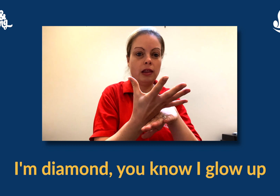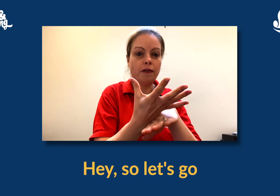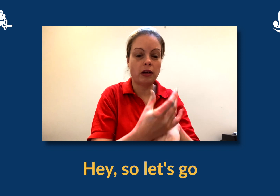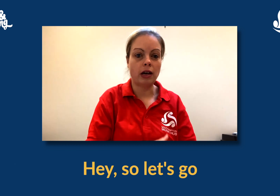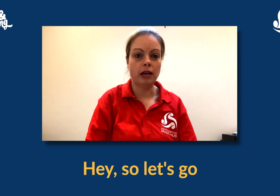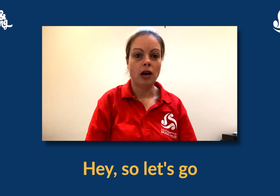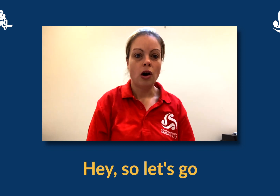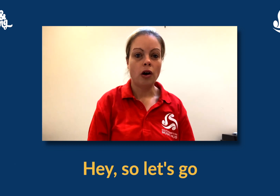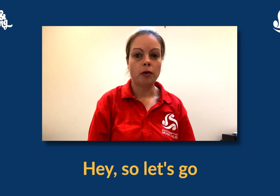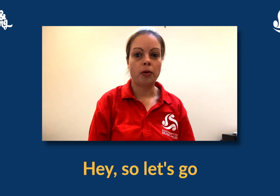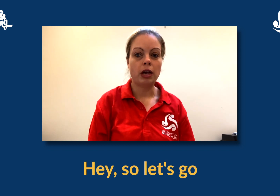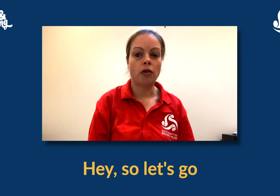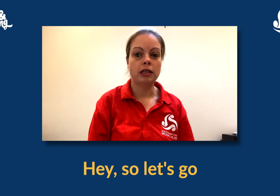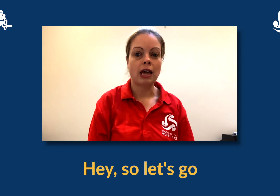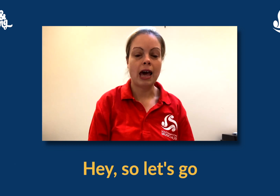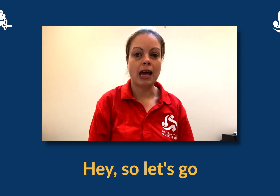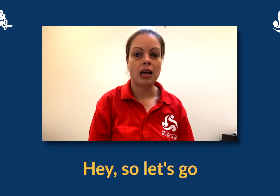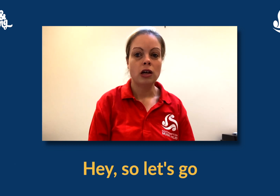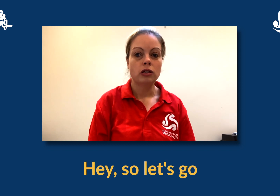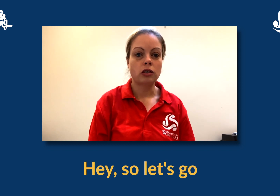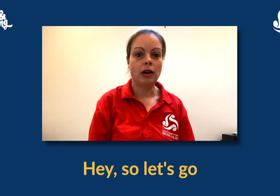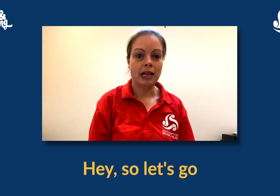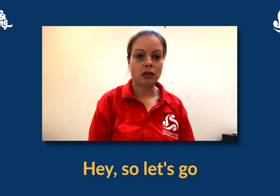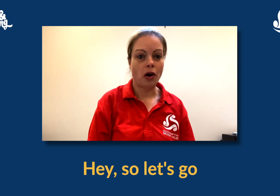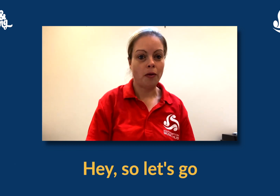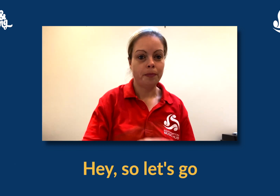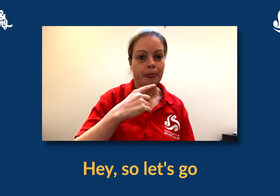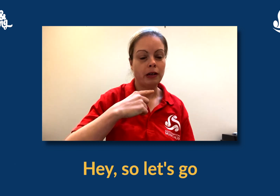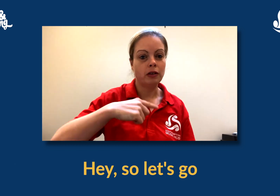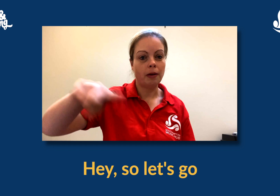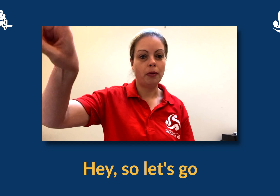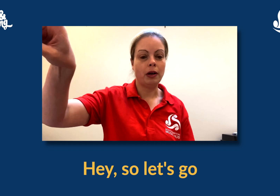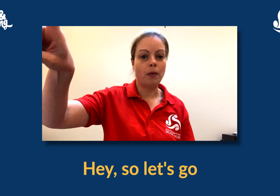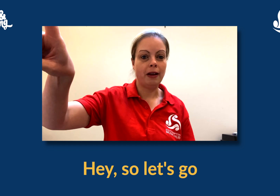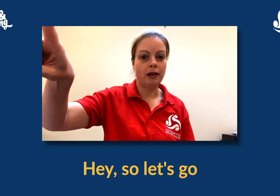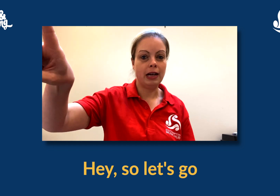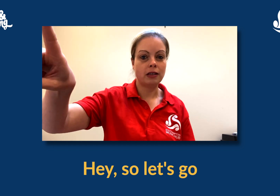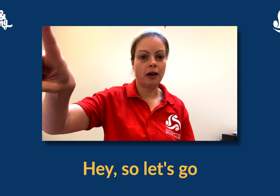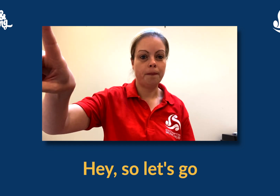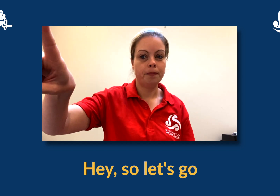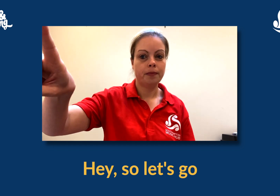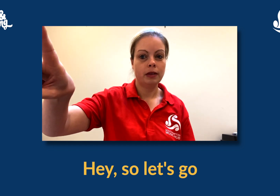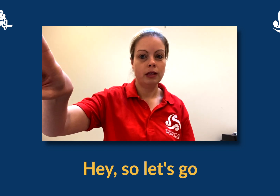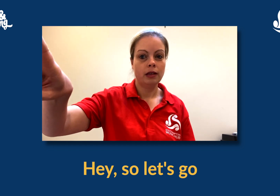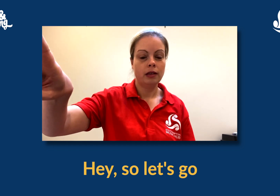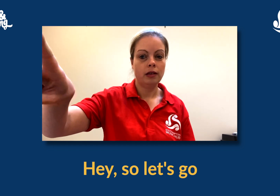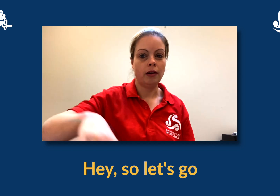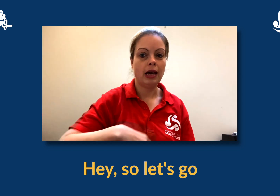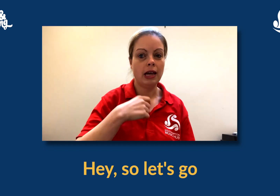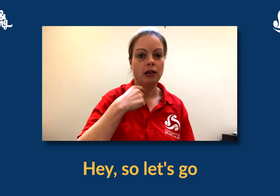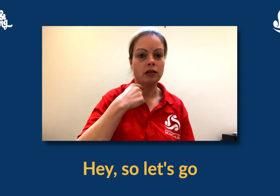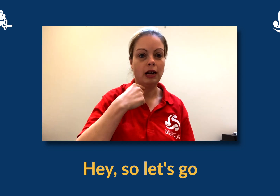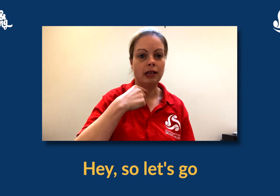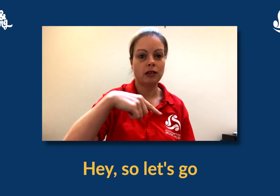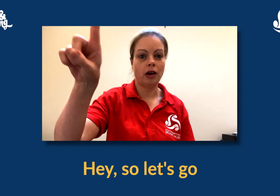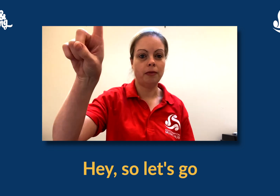And then the final line of the pre-chorus, hey, so let's go. And you're just going to point away for let's go. So